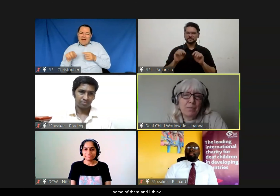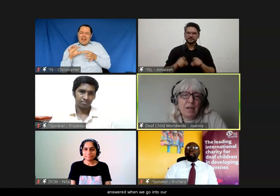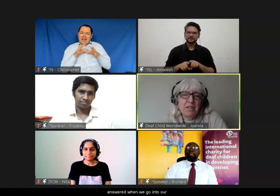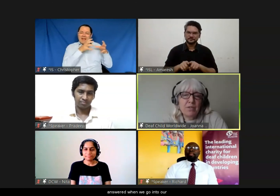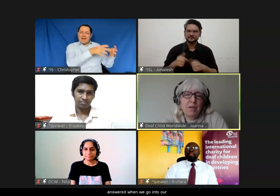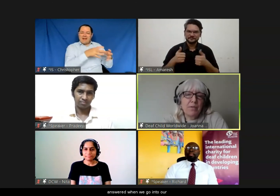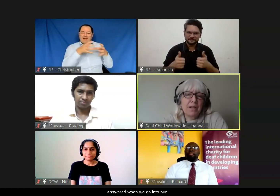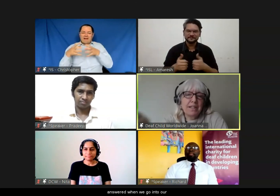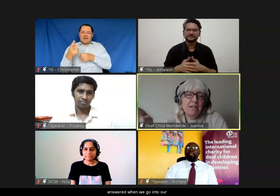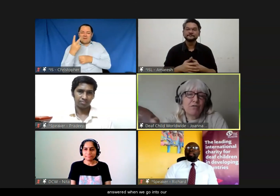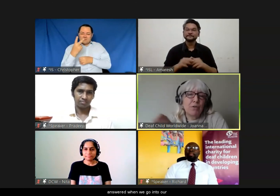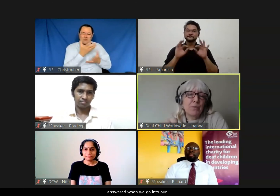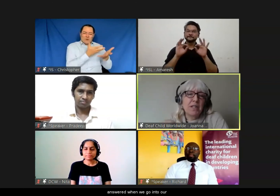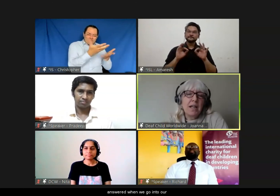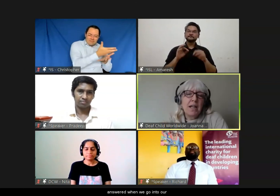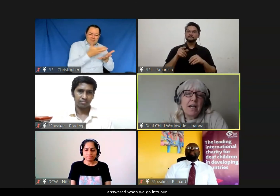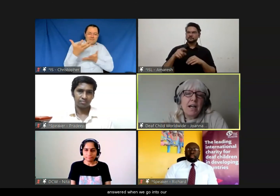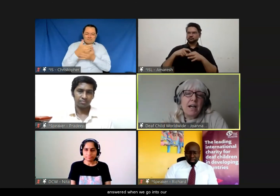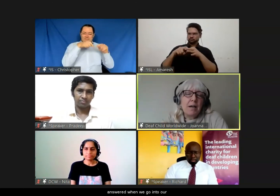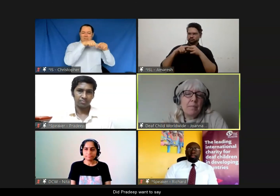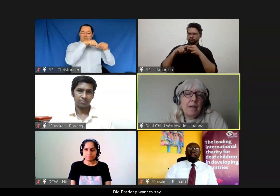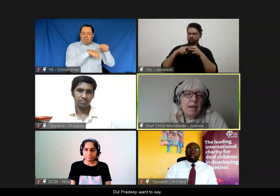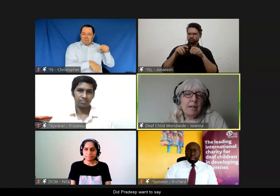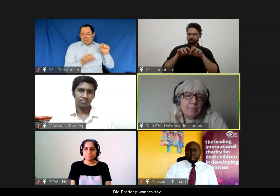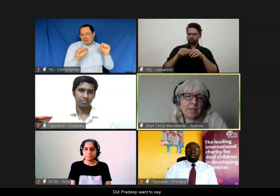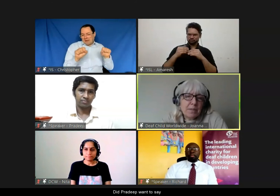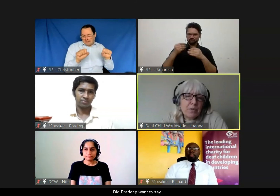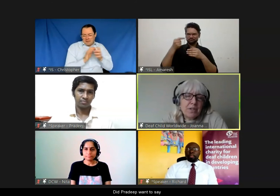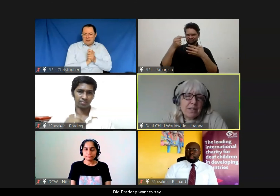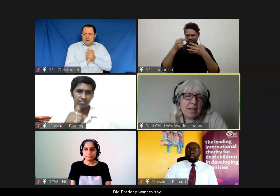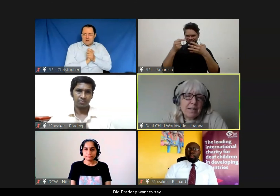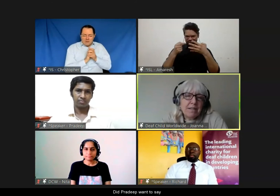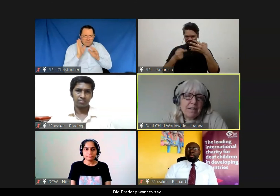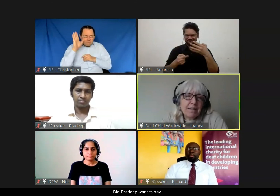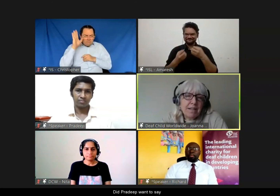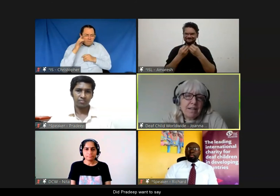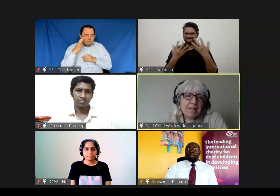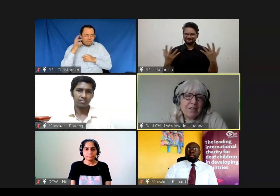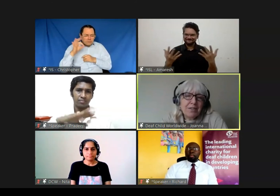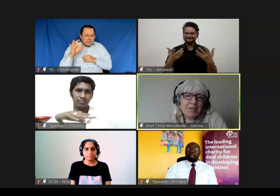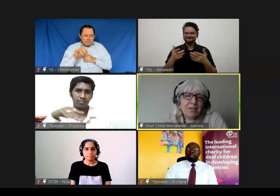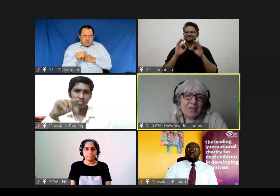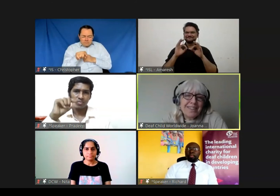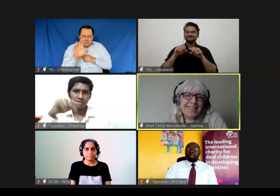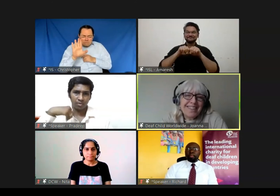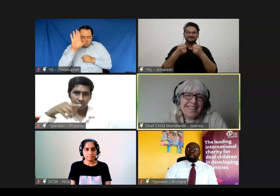we go into our breakout groups. Did Pradeep want to say anything there?